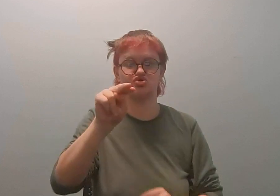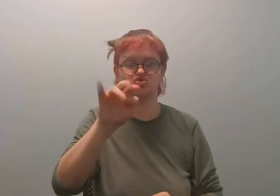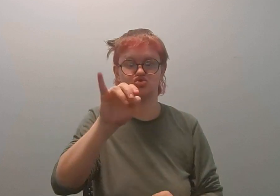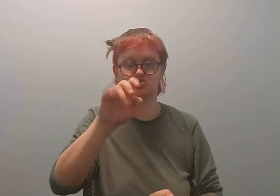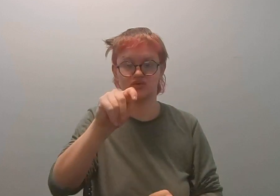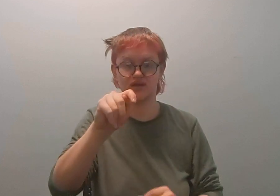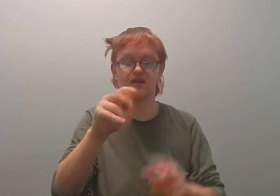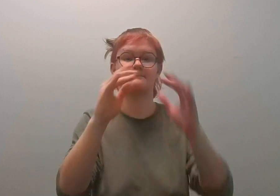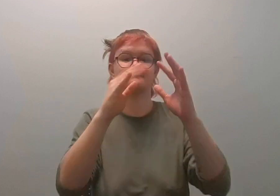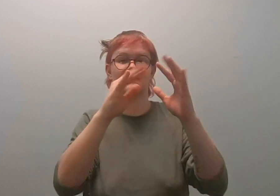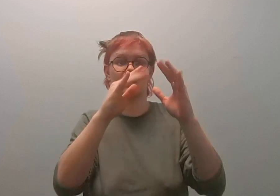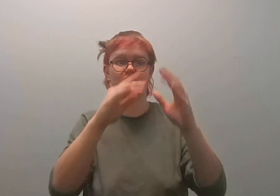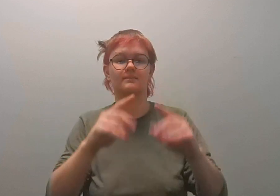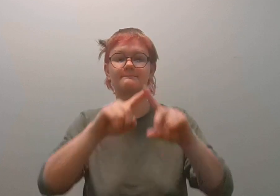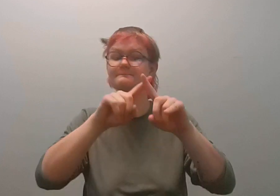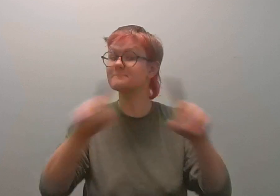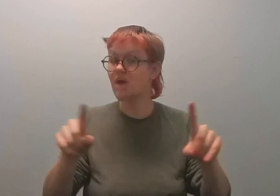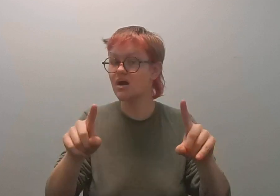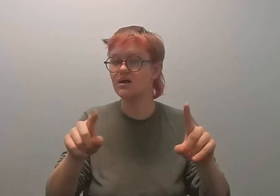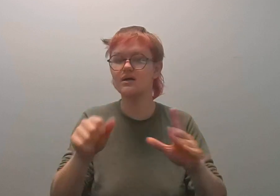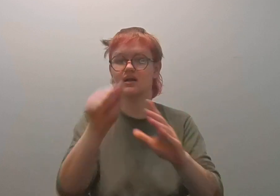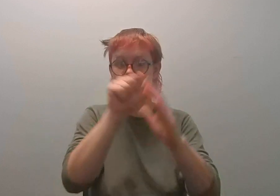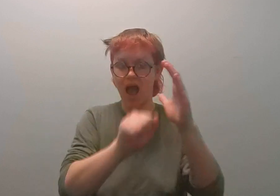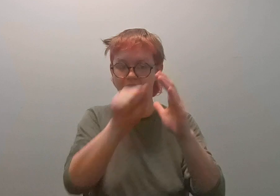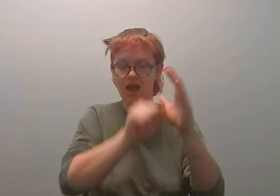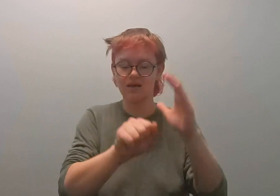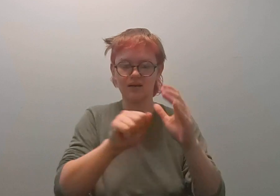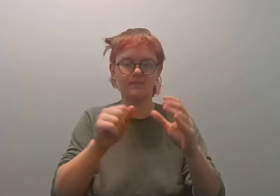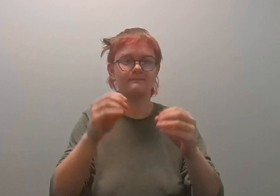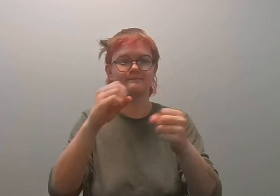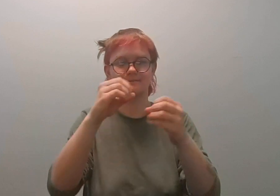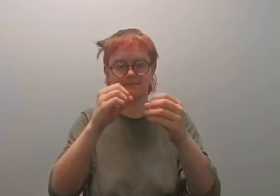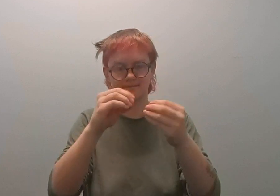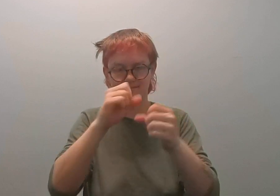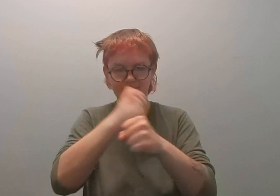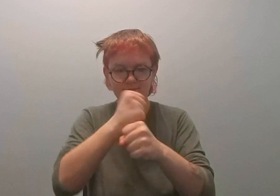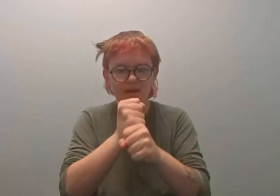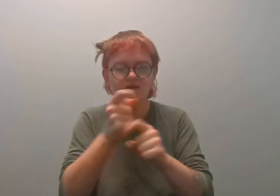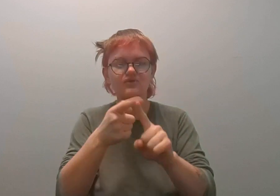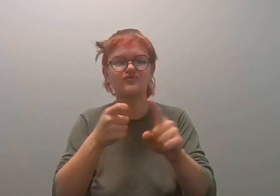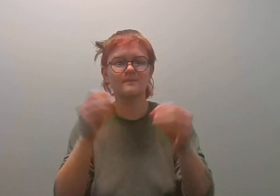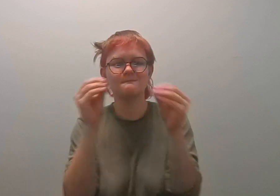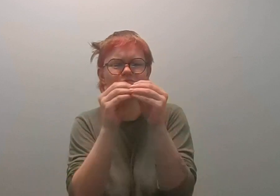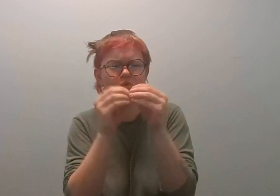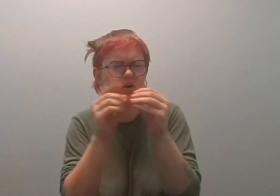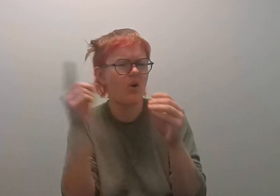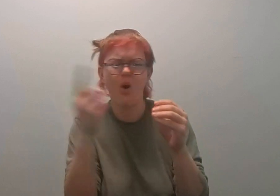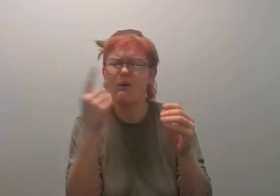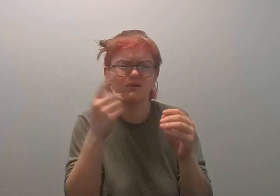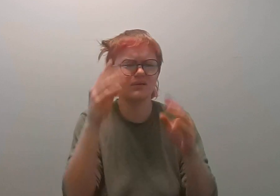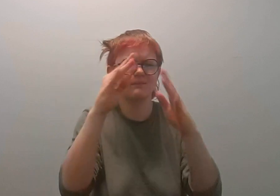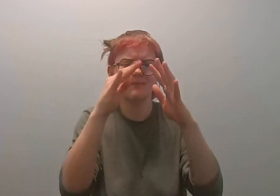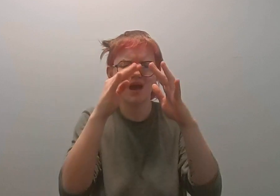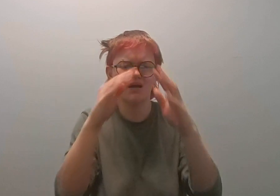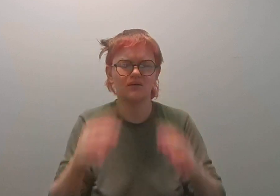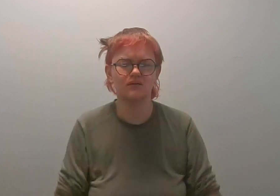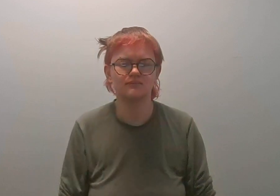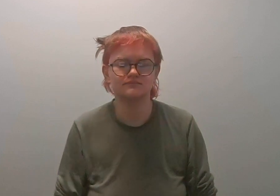atoms themselves are made up of even smaller subatomic particles called protons, neutrons, and